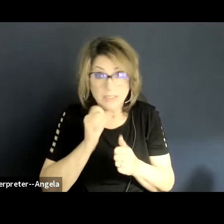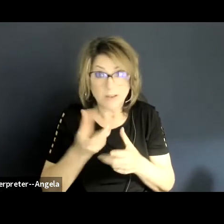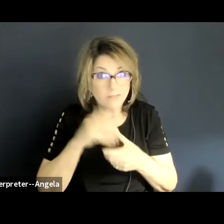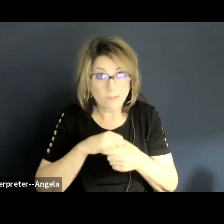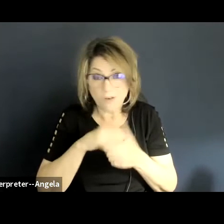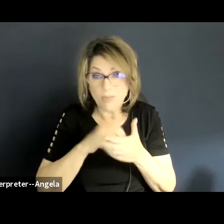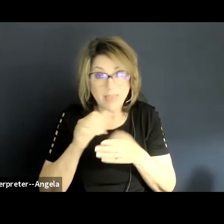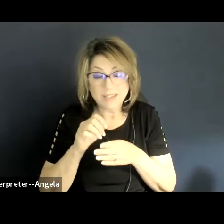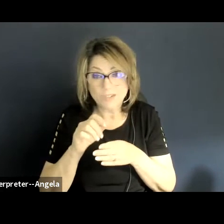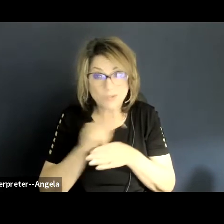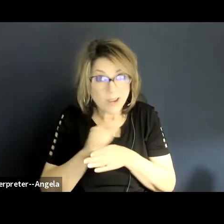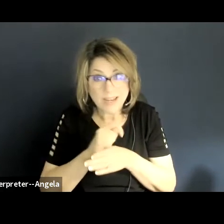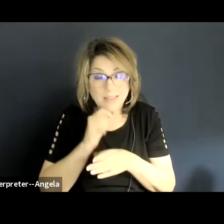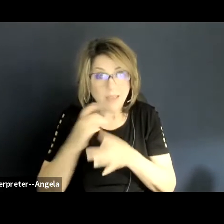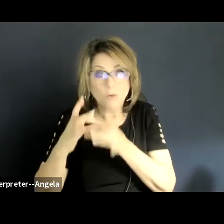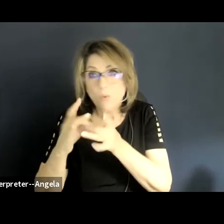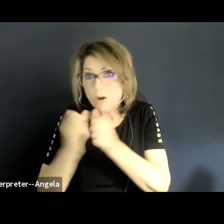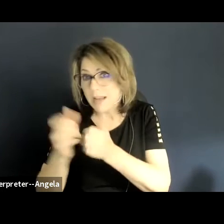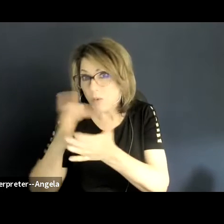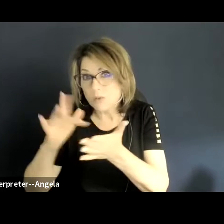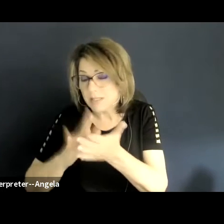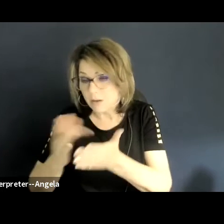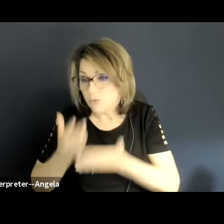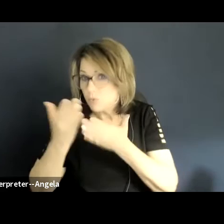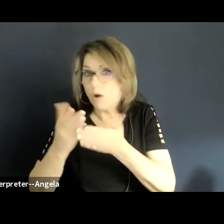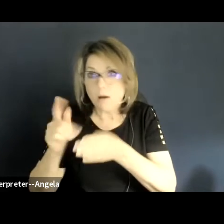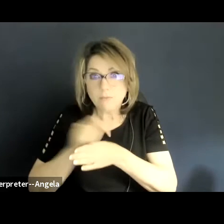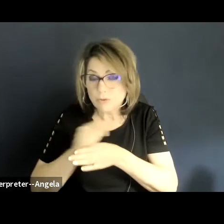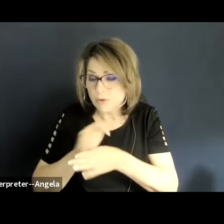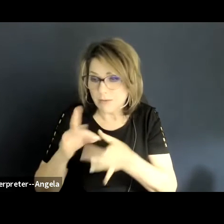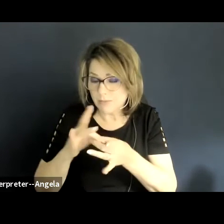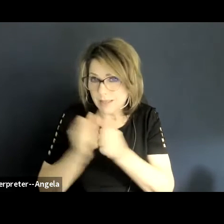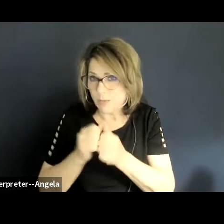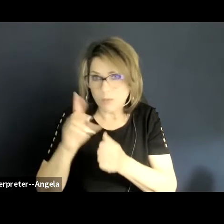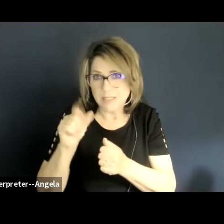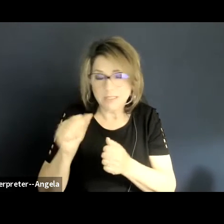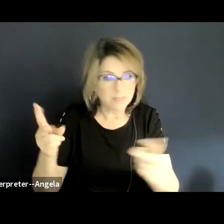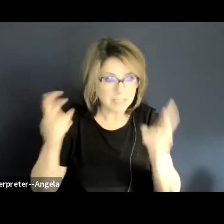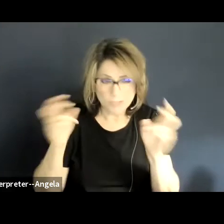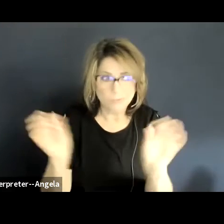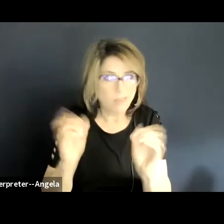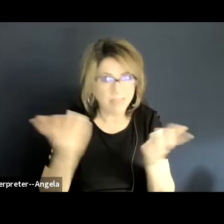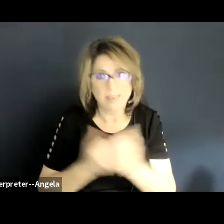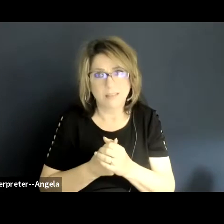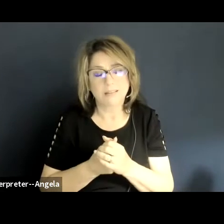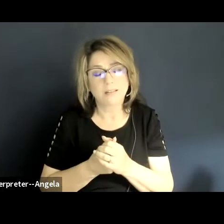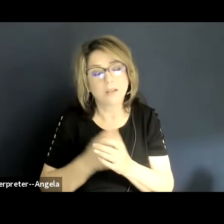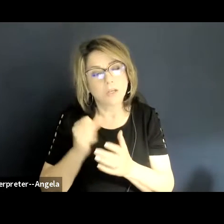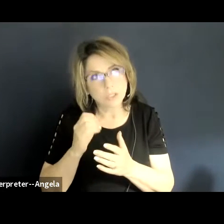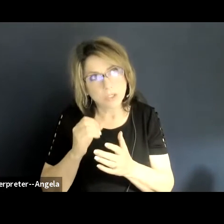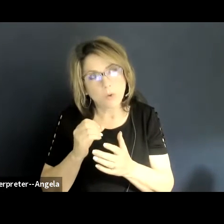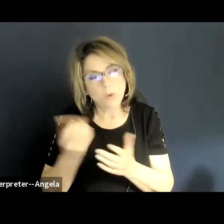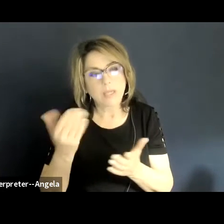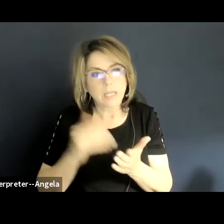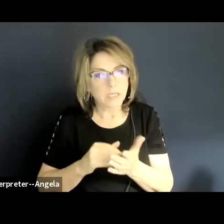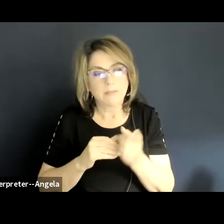They don't coordinate with the centers to offer any training around disability issues or anything. So again, this is